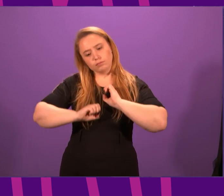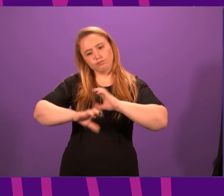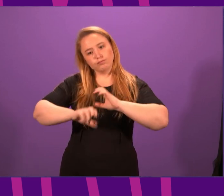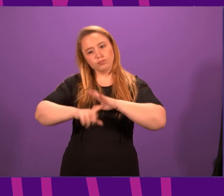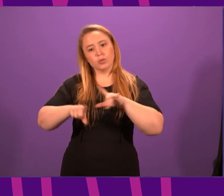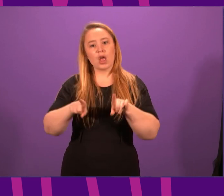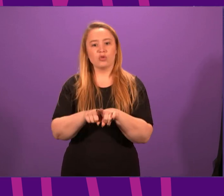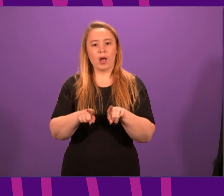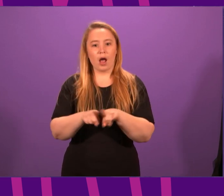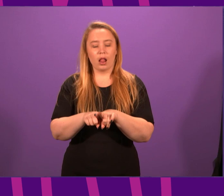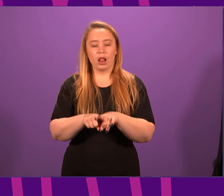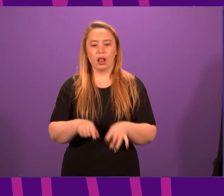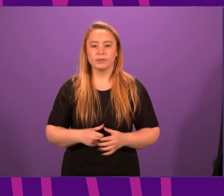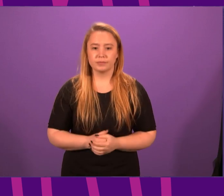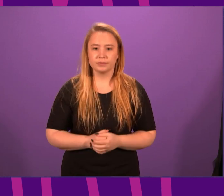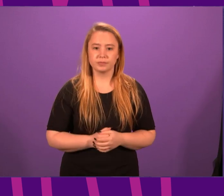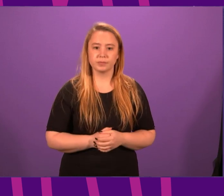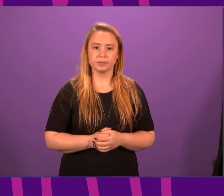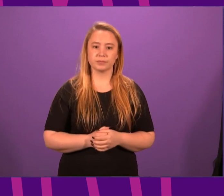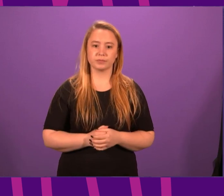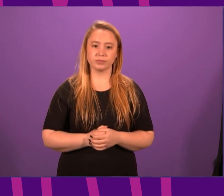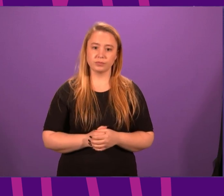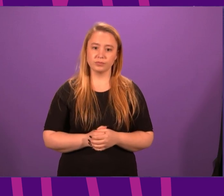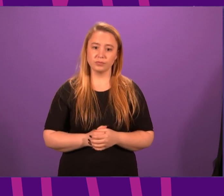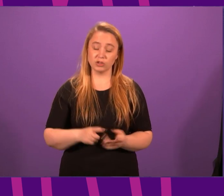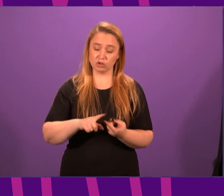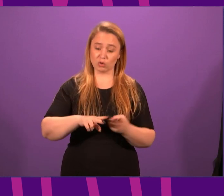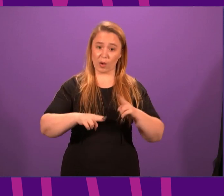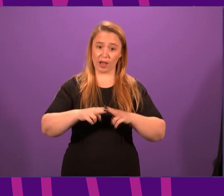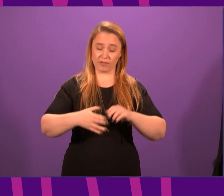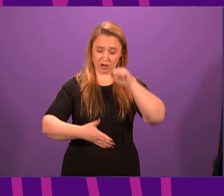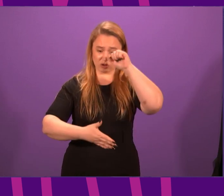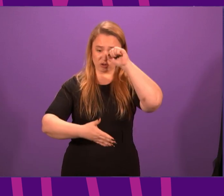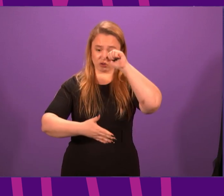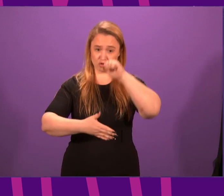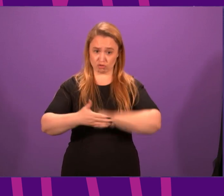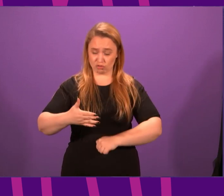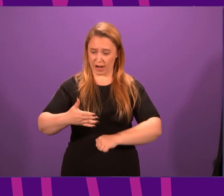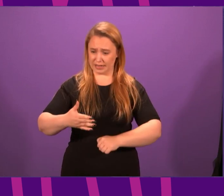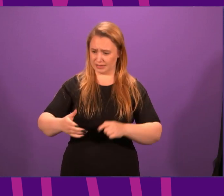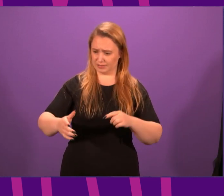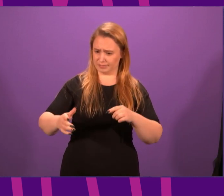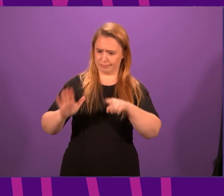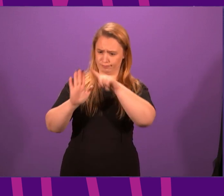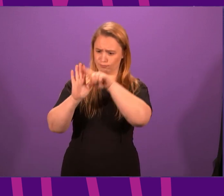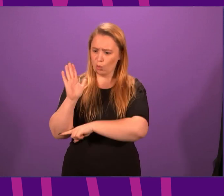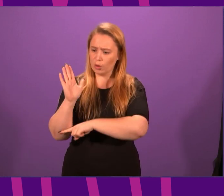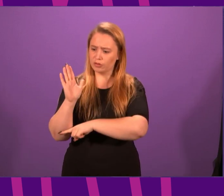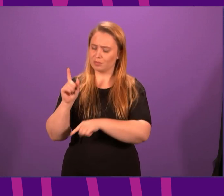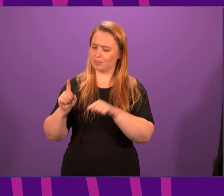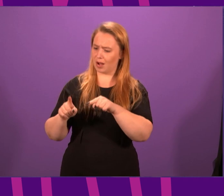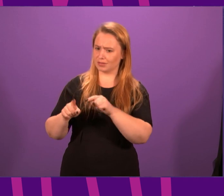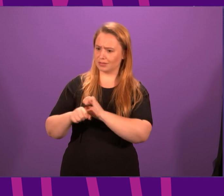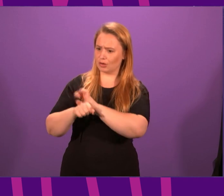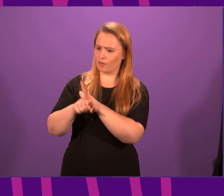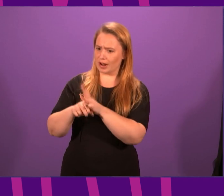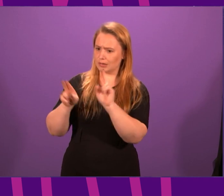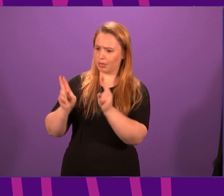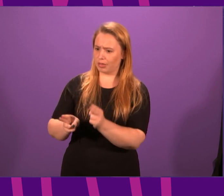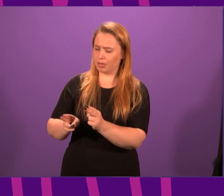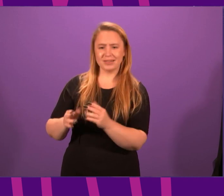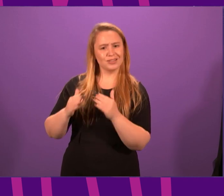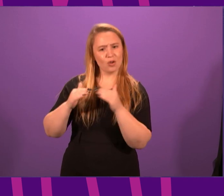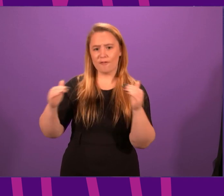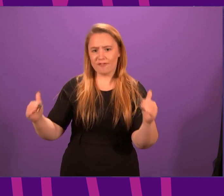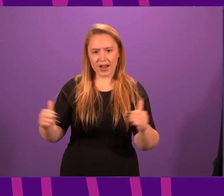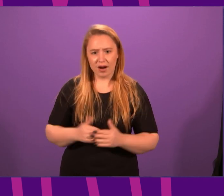neither fair or productive to impose strict measures on areas where there's a low number of cases, different levels of restrictions being